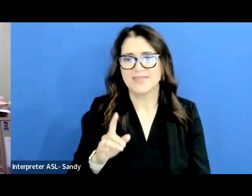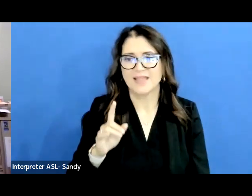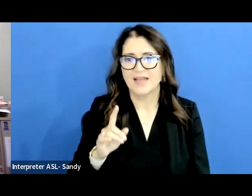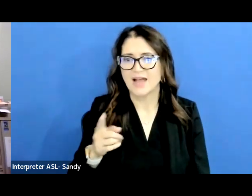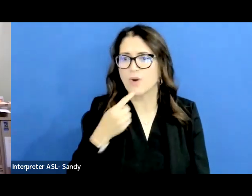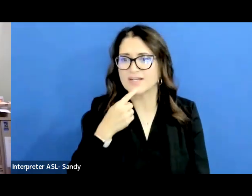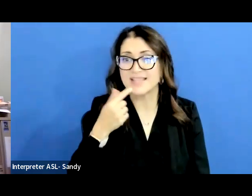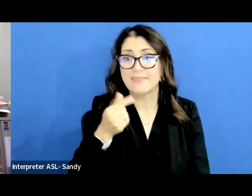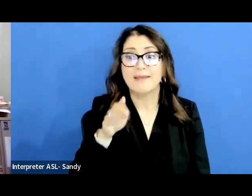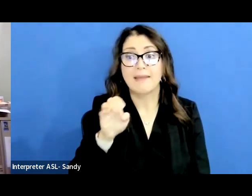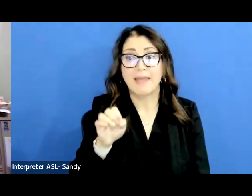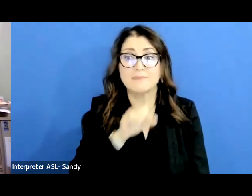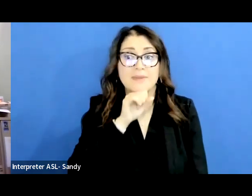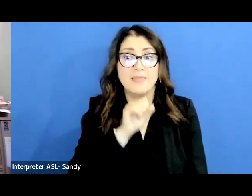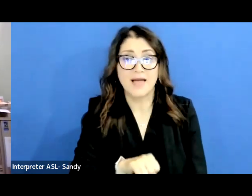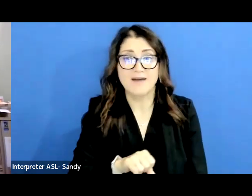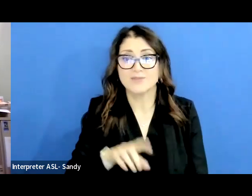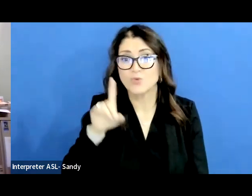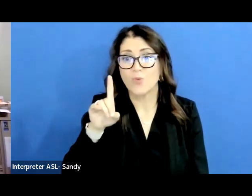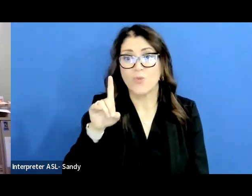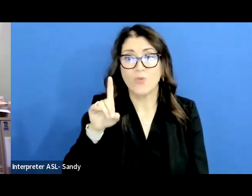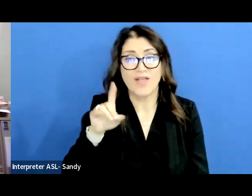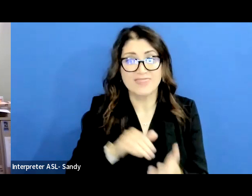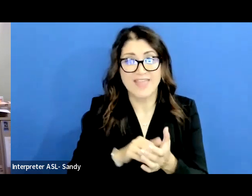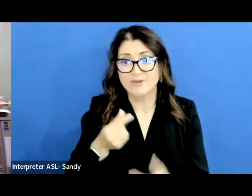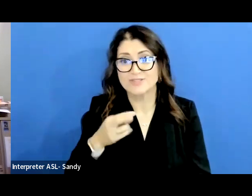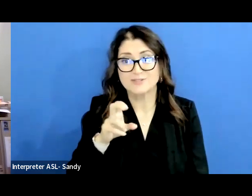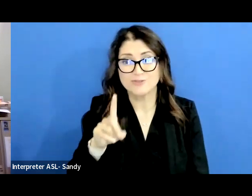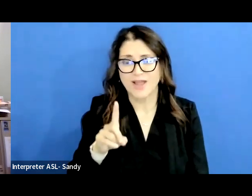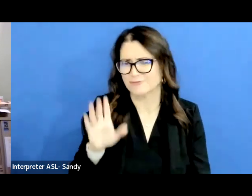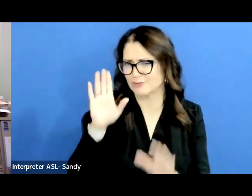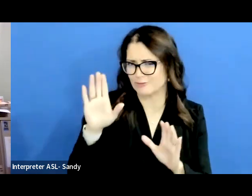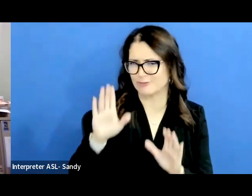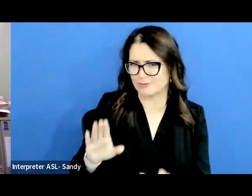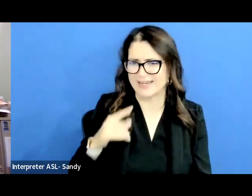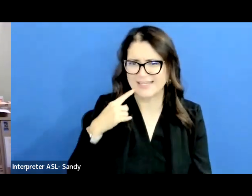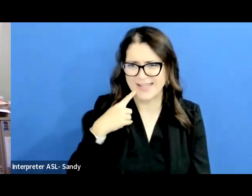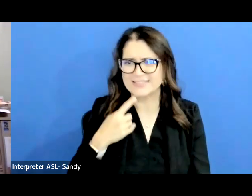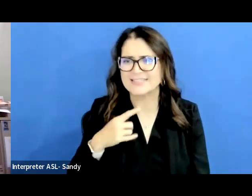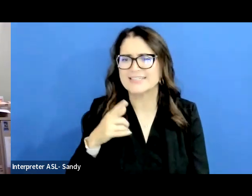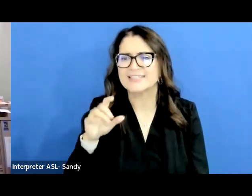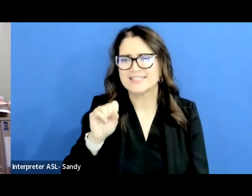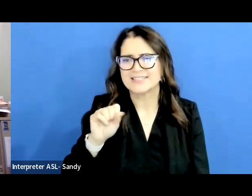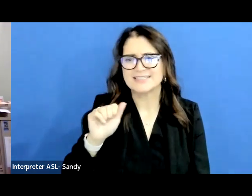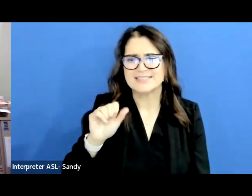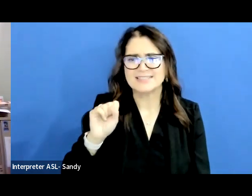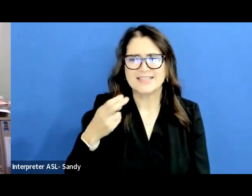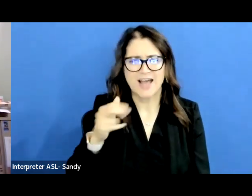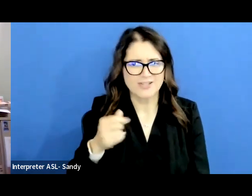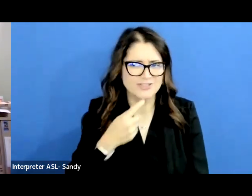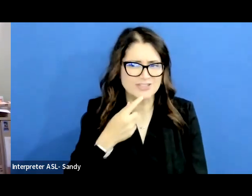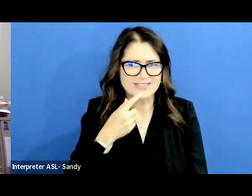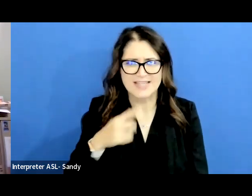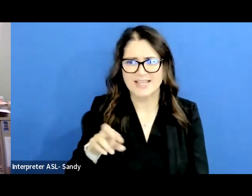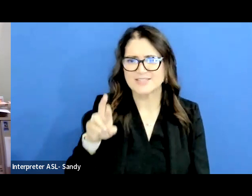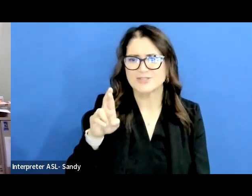he loves 1,000 Grand, great candy bars. Sasha says Reese Pieces cups. Okay, we're still going